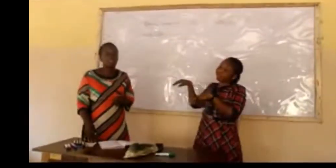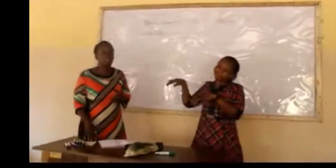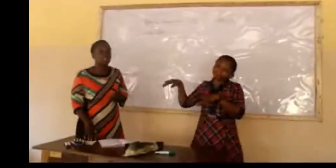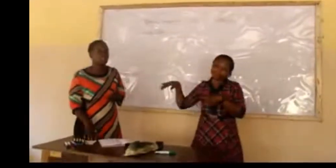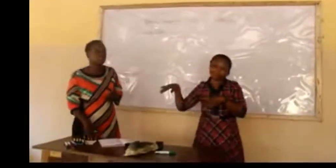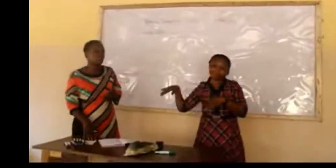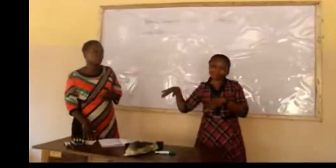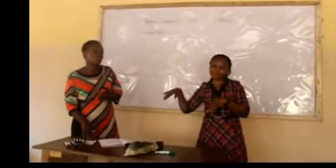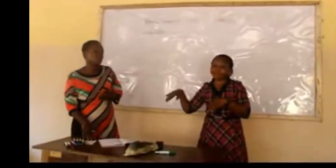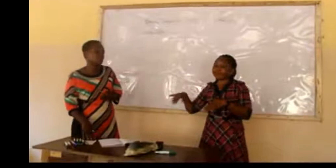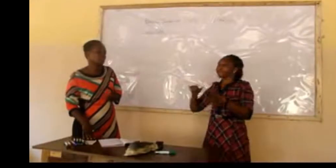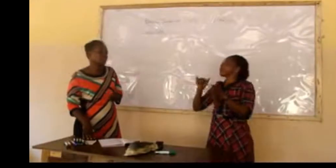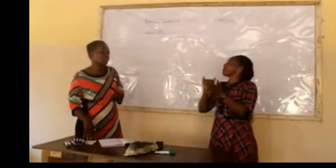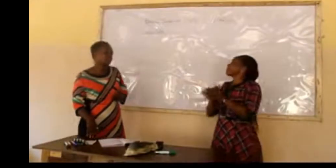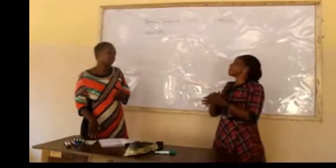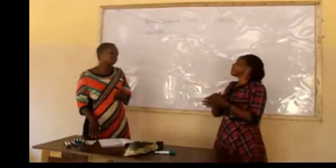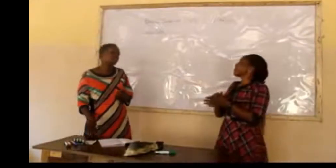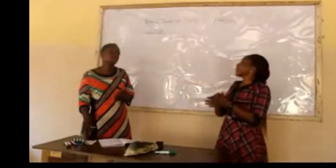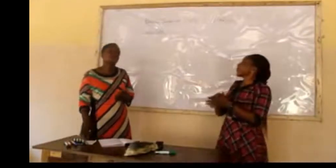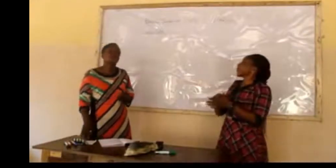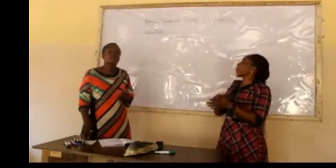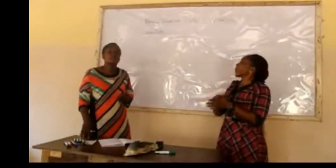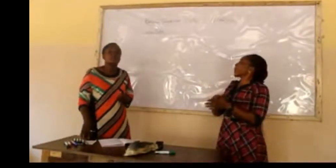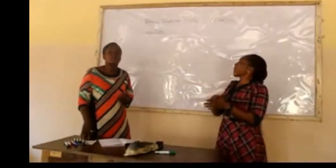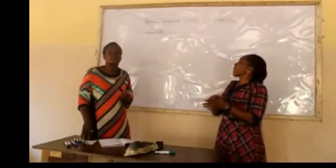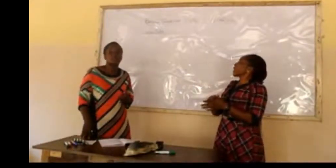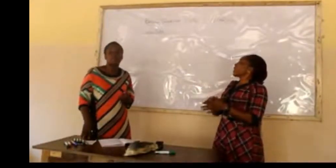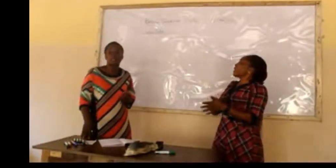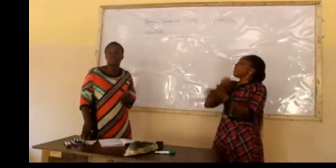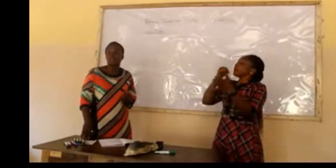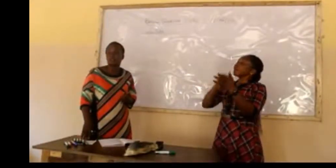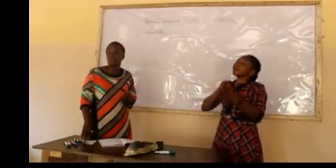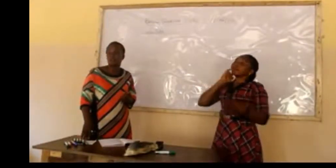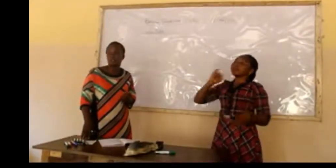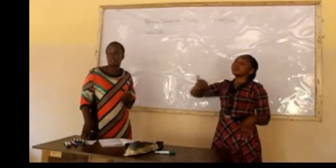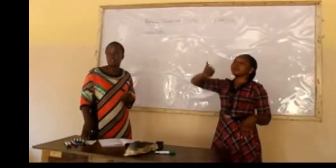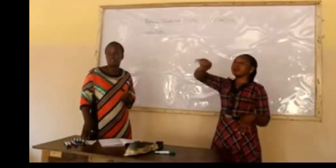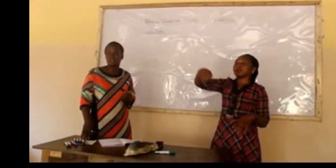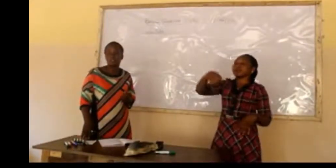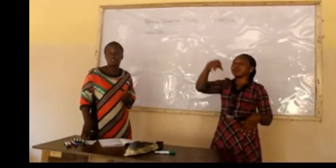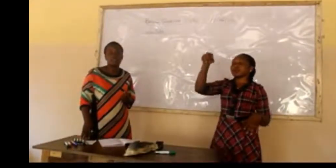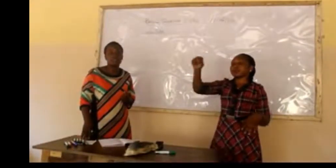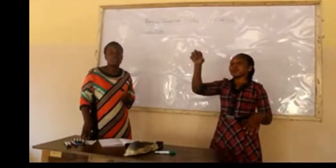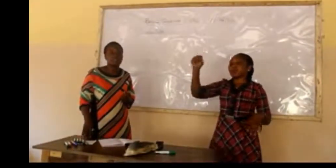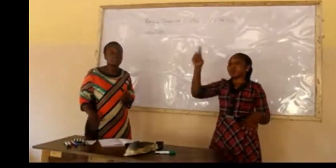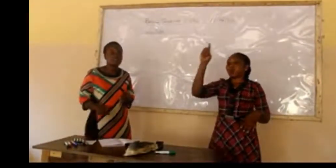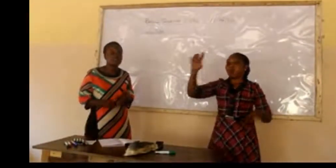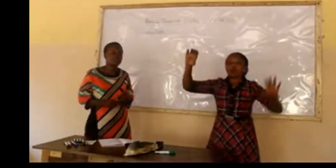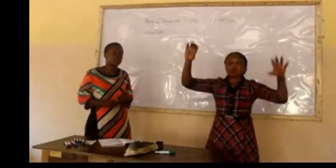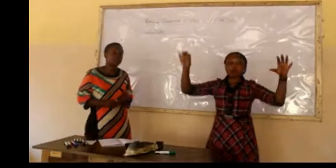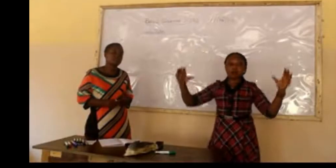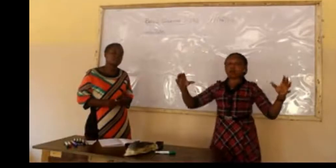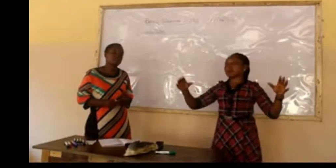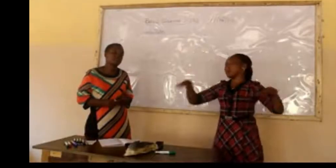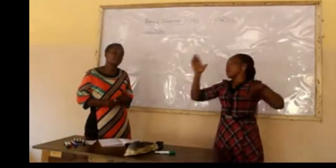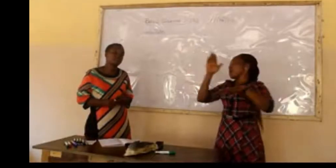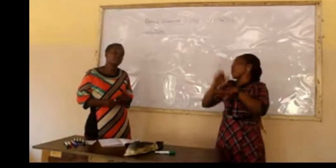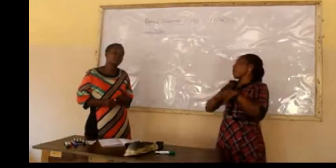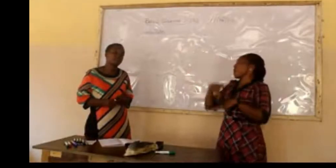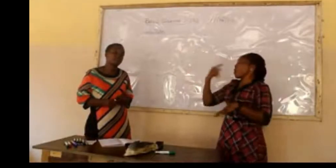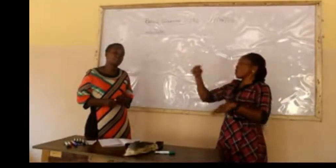my JSS1 students on the subject Basic Science.